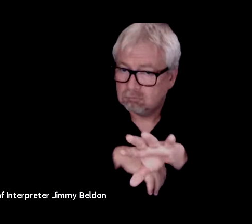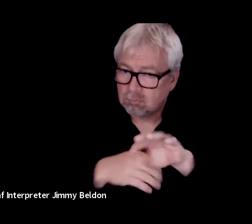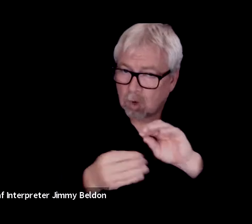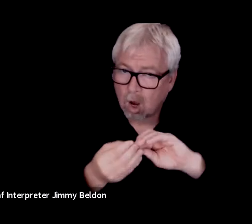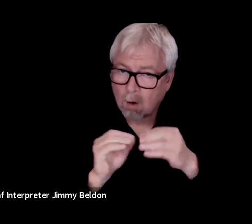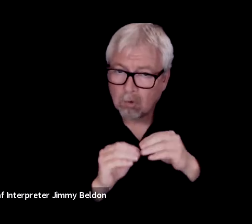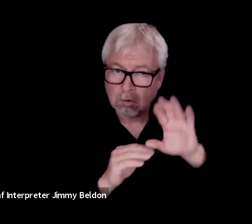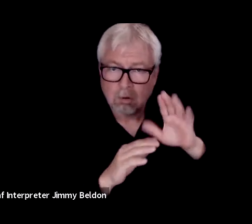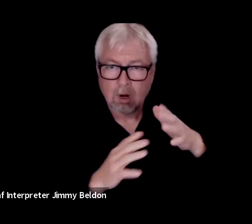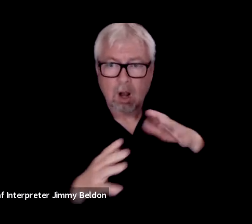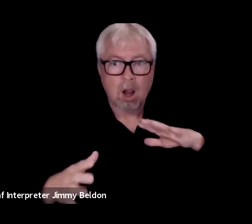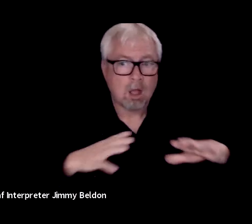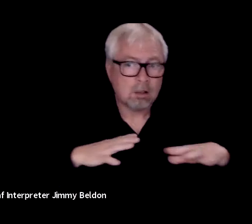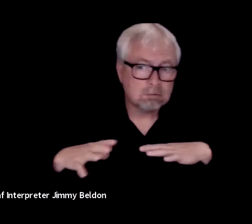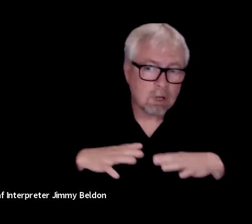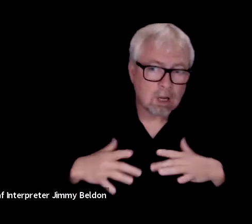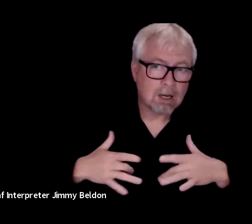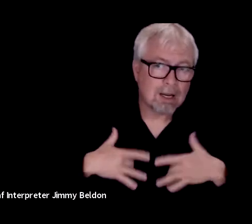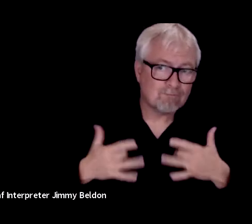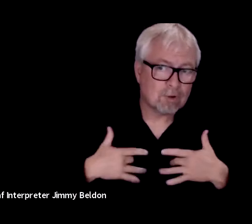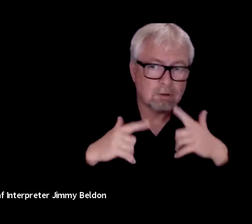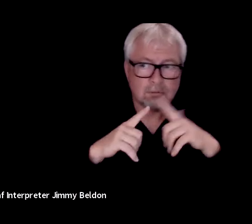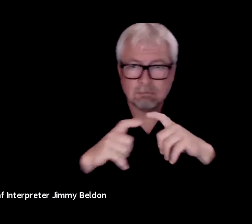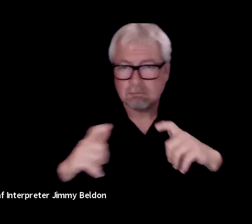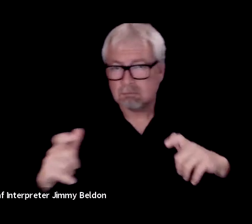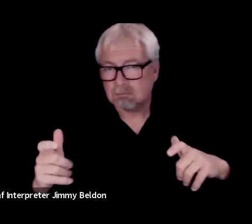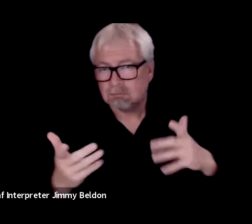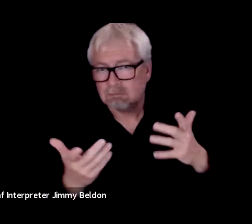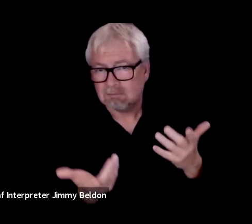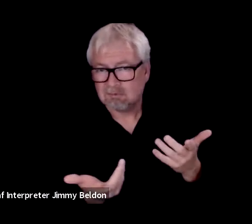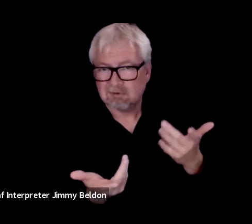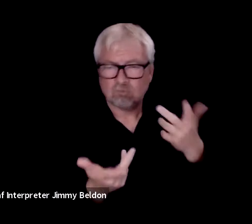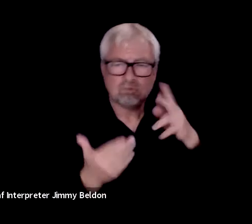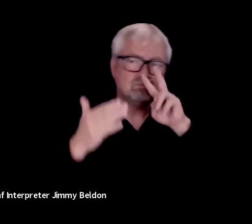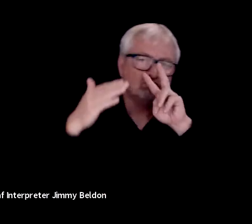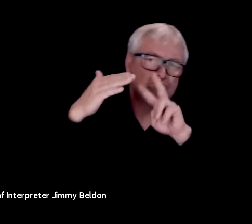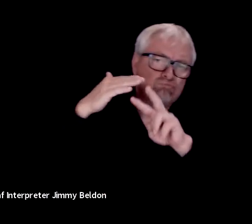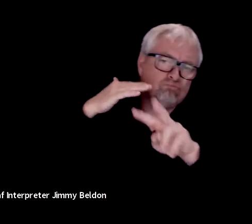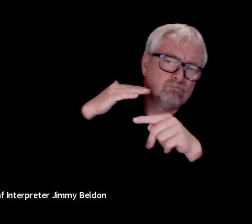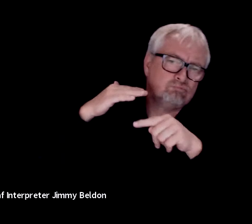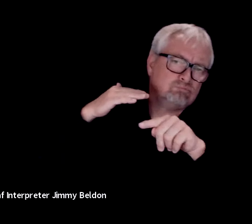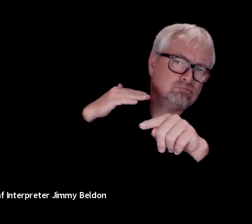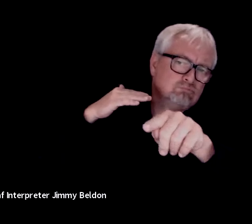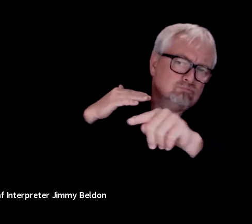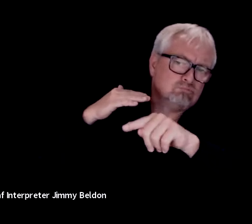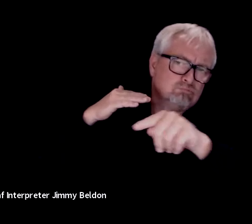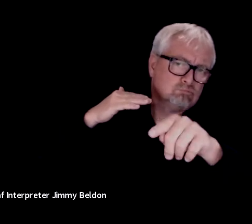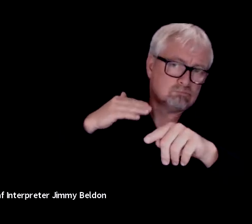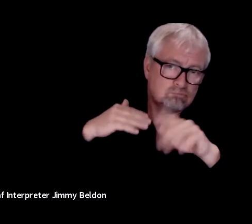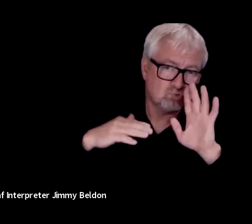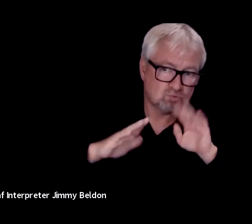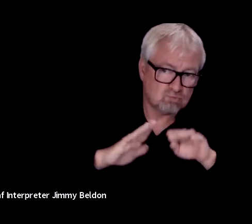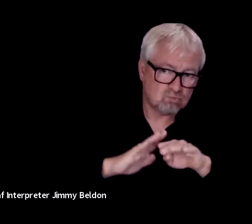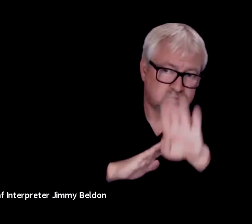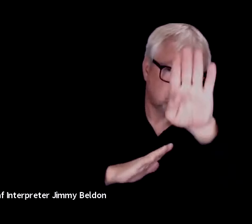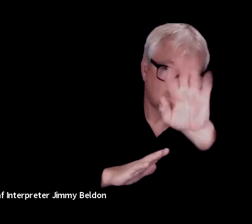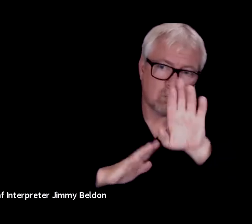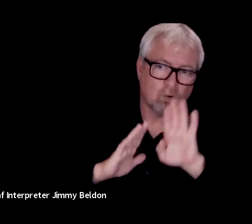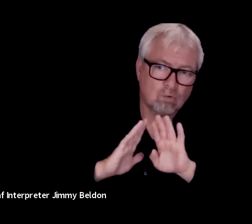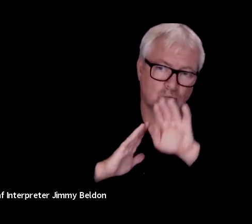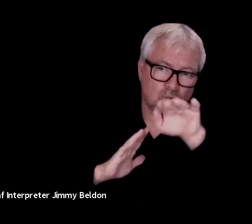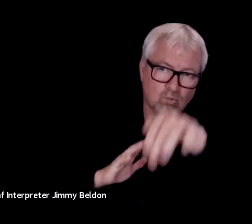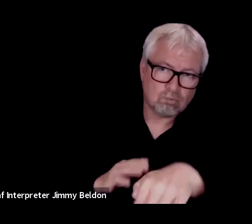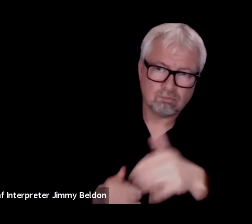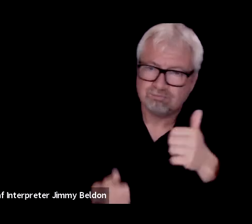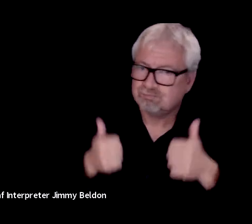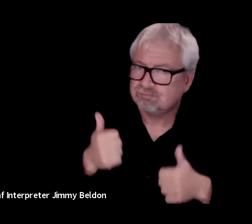latest increase in cases. Well, thanks, Chris. You're right. I think in observing that there's been